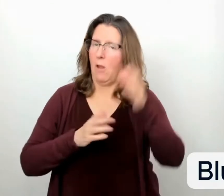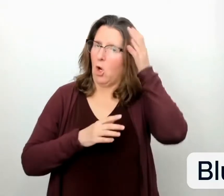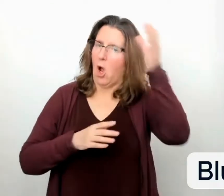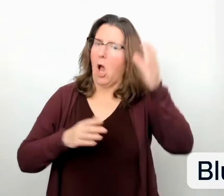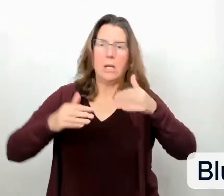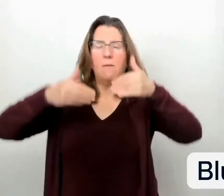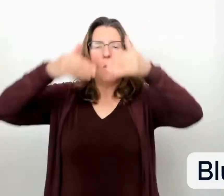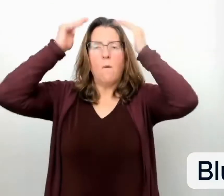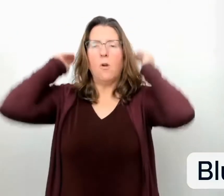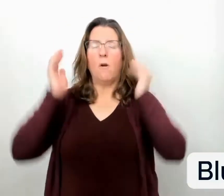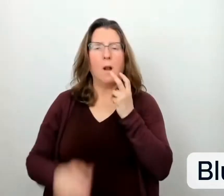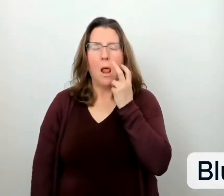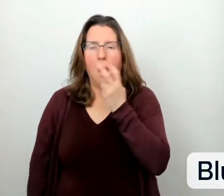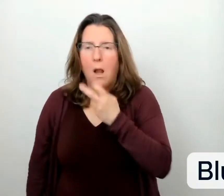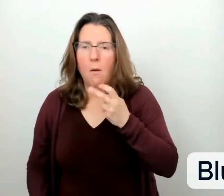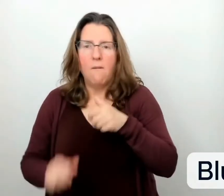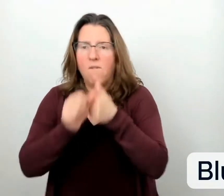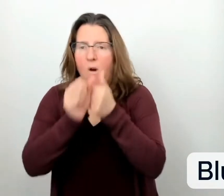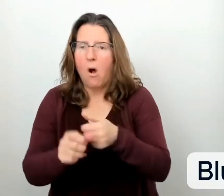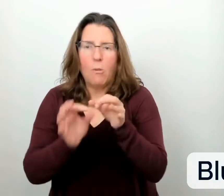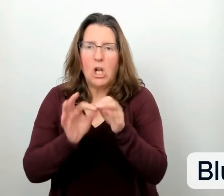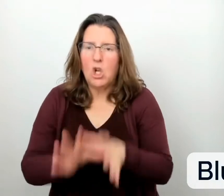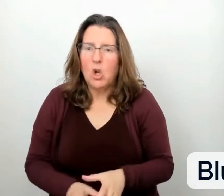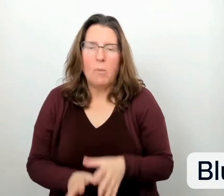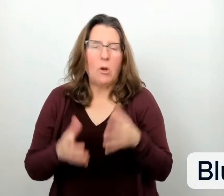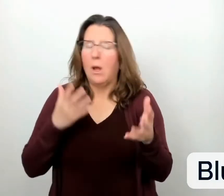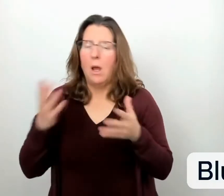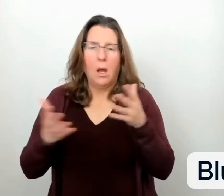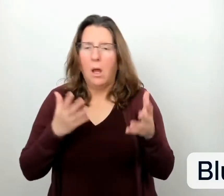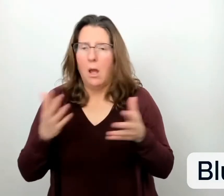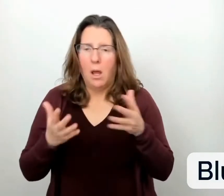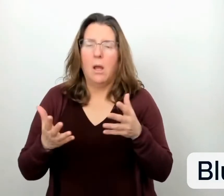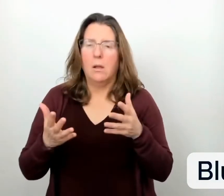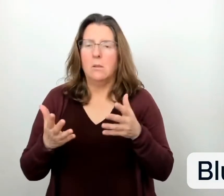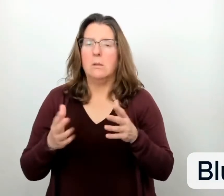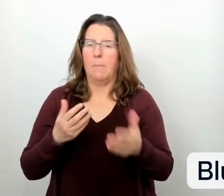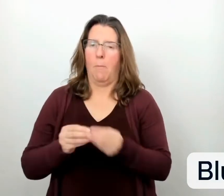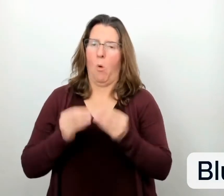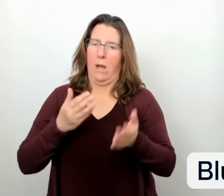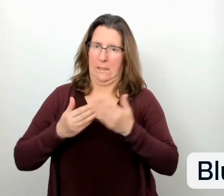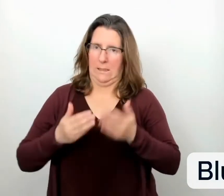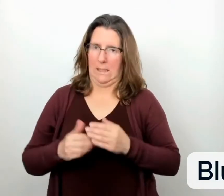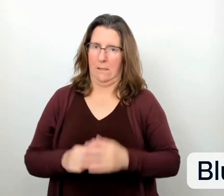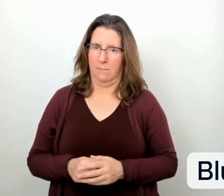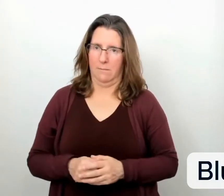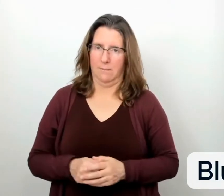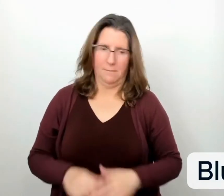became clear that he was suffering from extreme cognitive overload from trying to understand new material through speech reading.